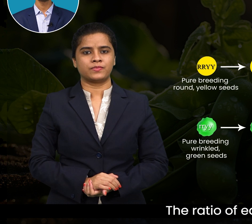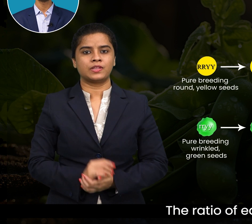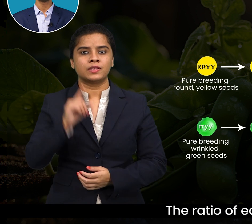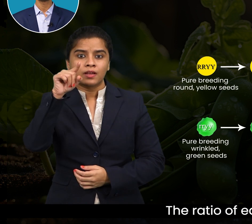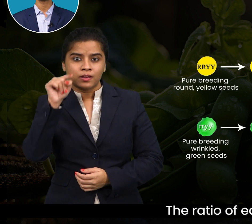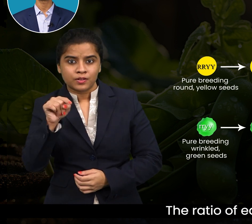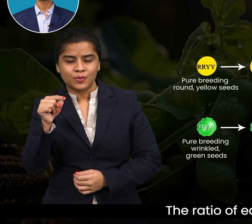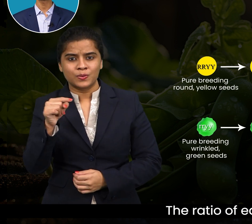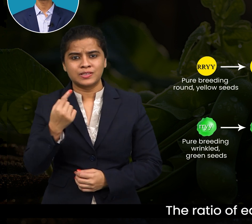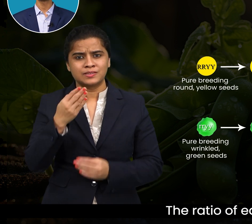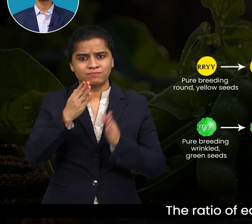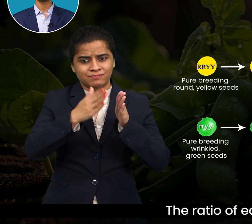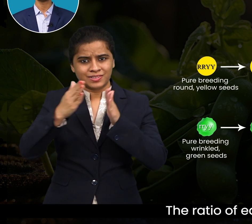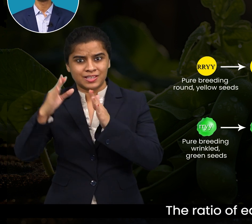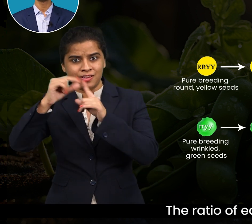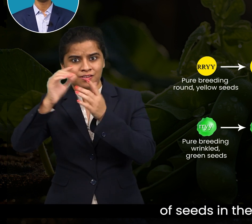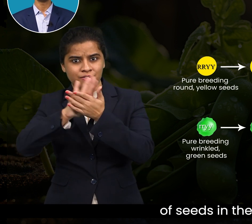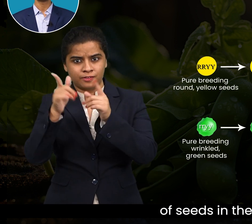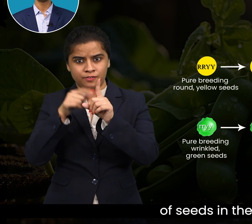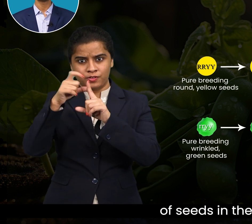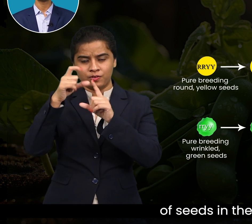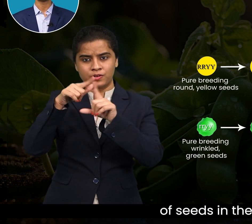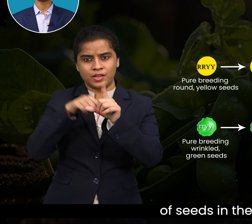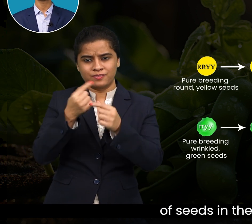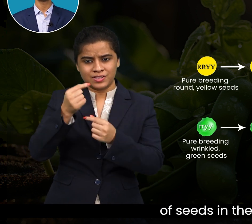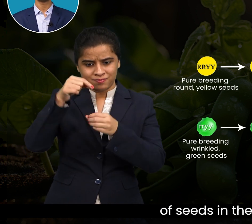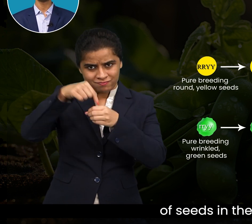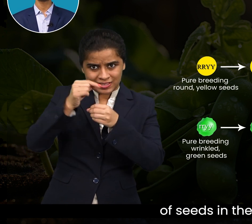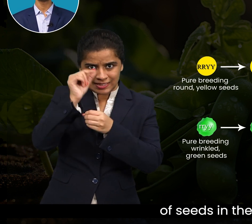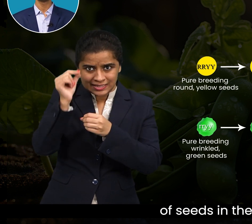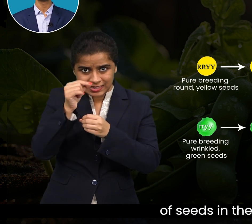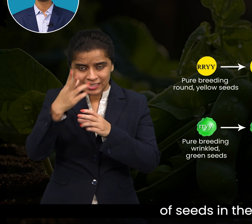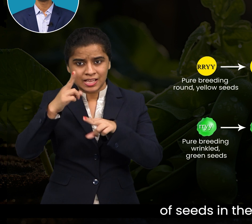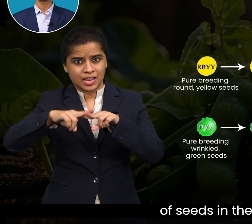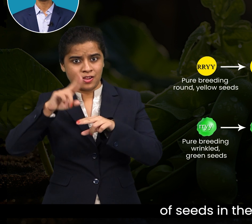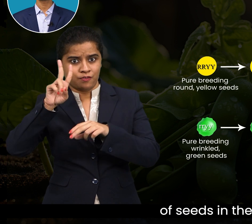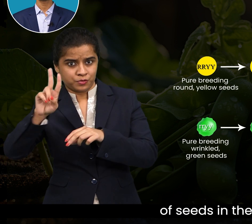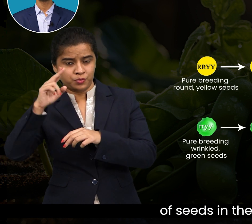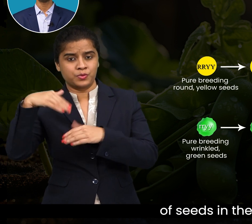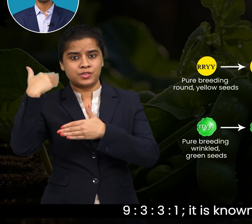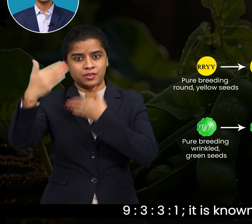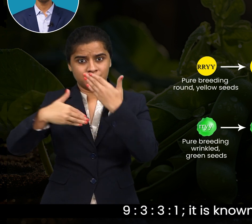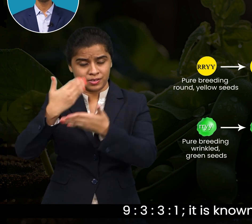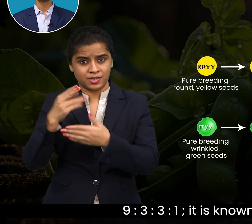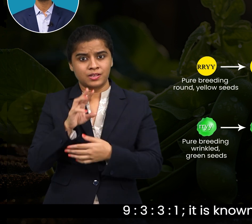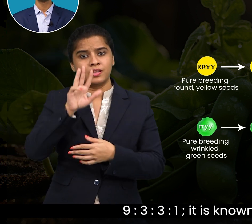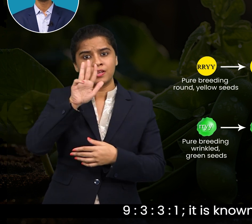The ratio of each phenotype of seeds in the F2 generation is